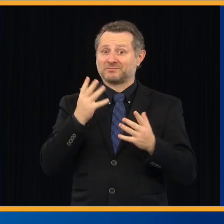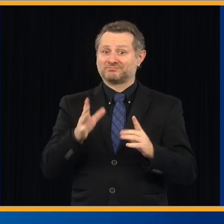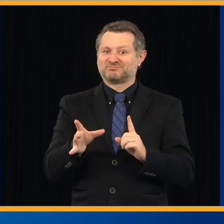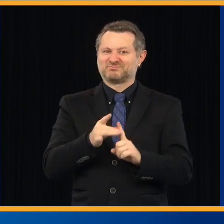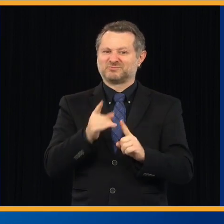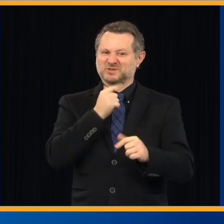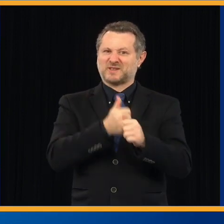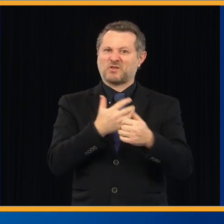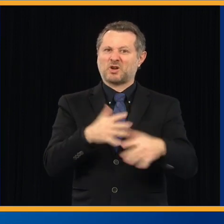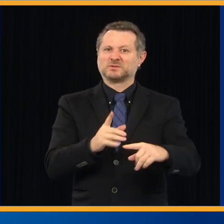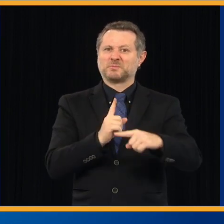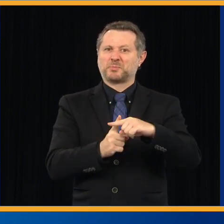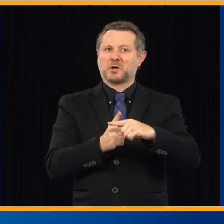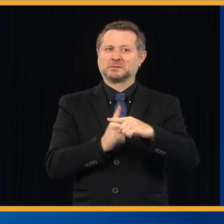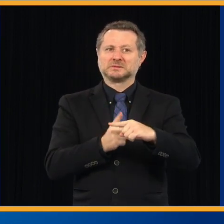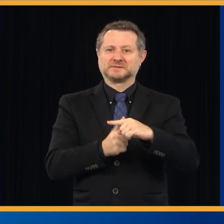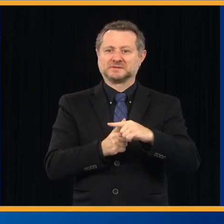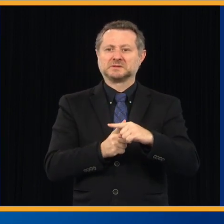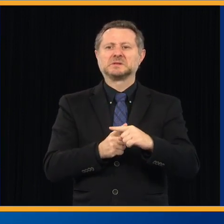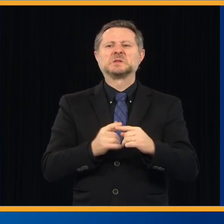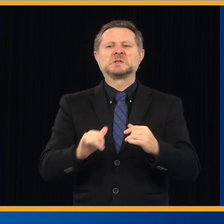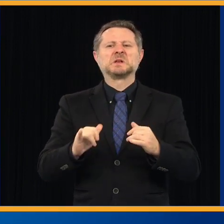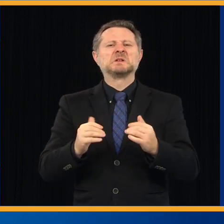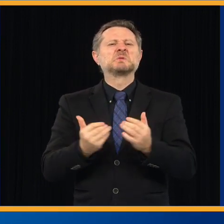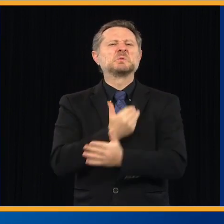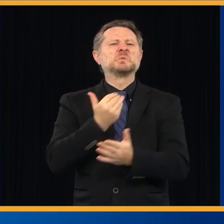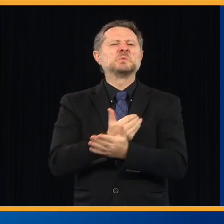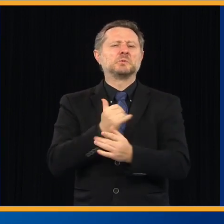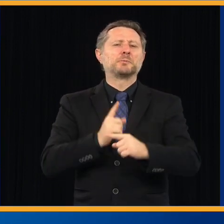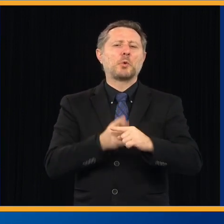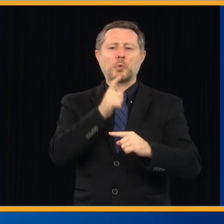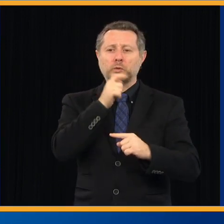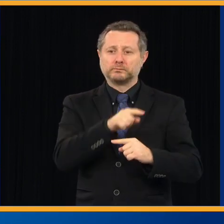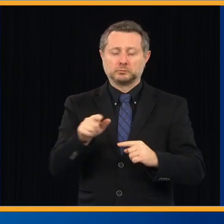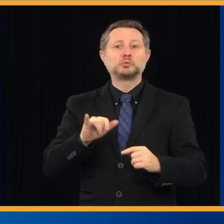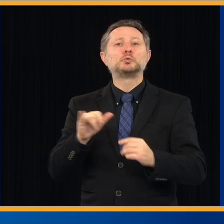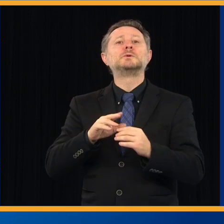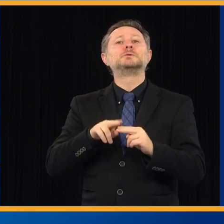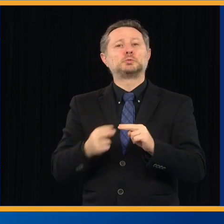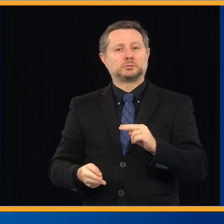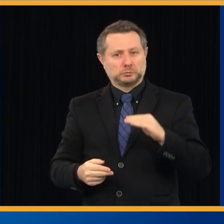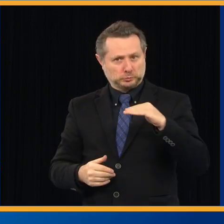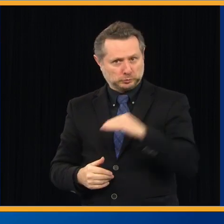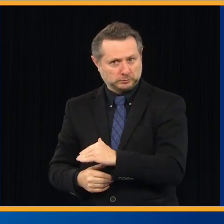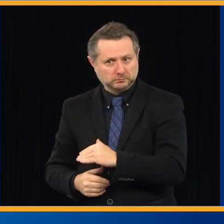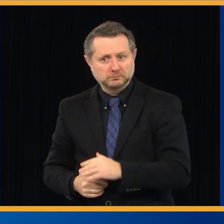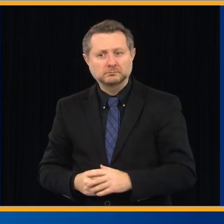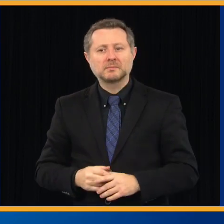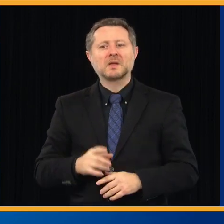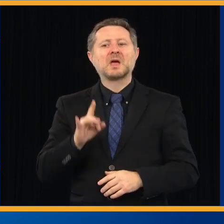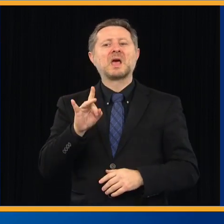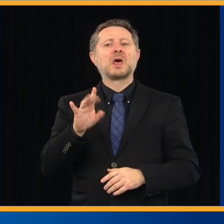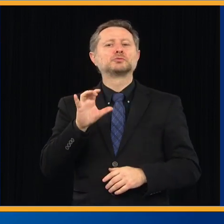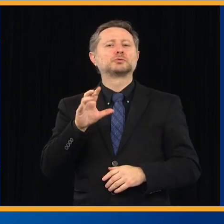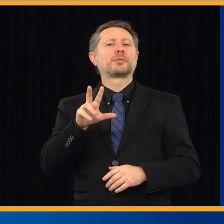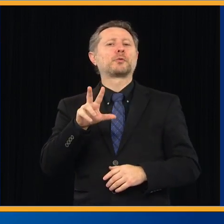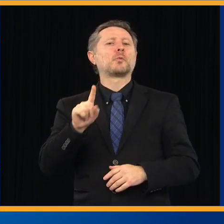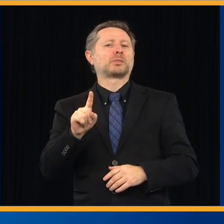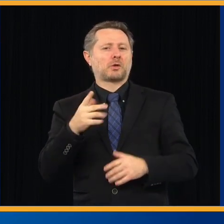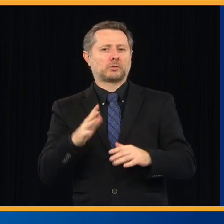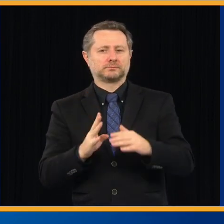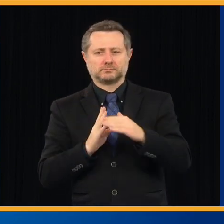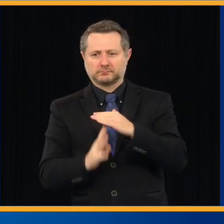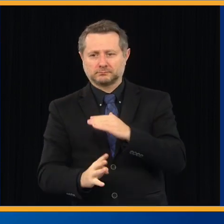cases, the number of new infections was also down a little bit, 831. It had